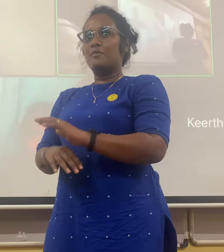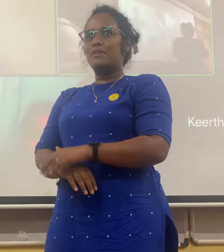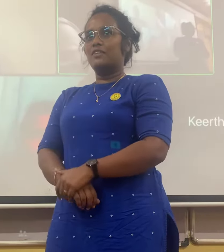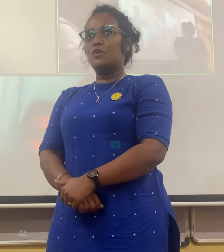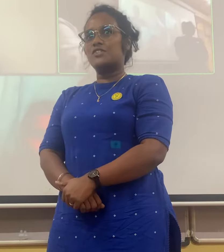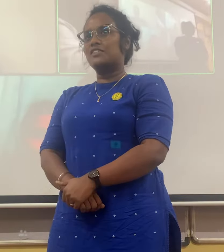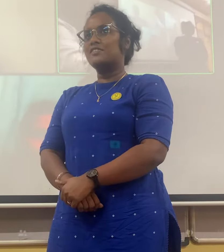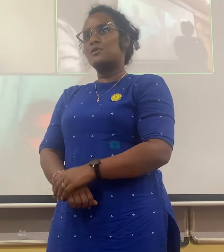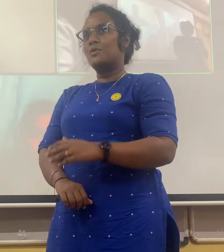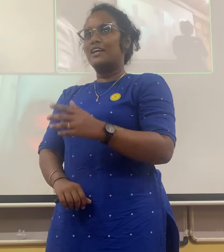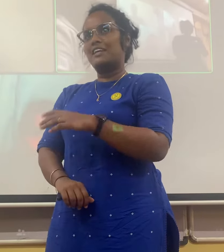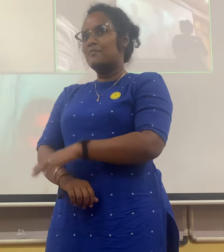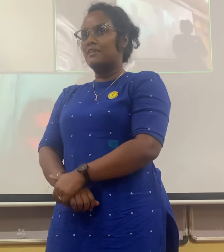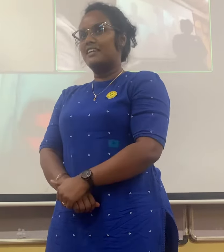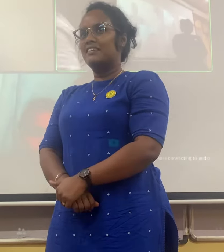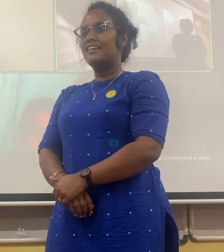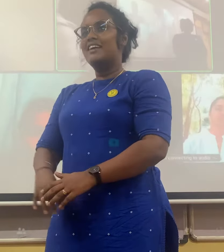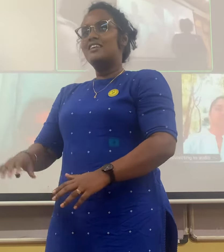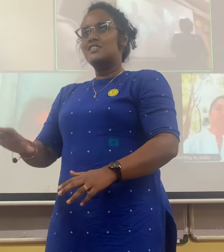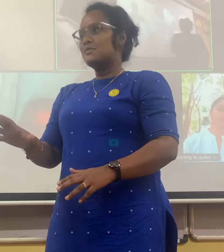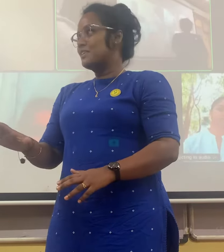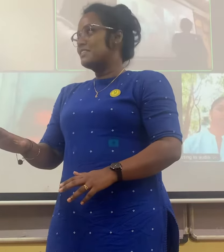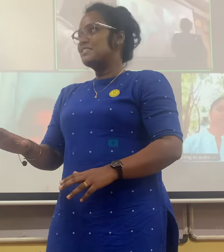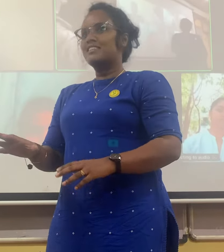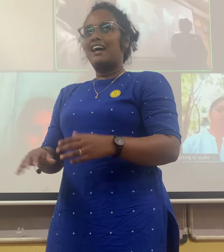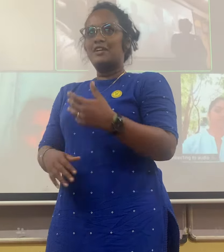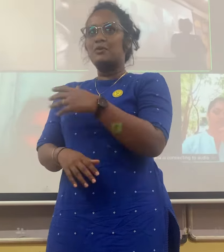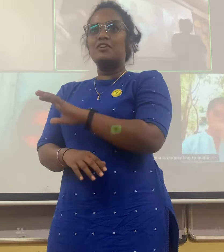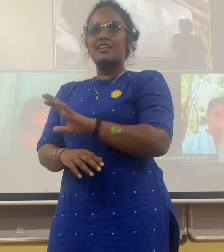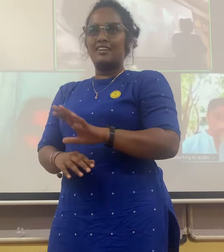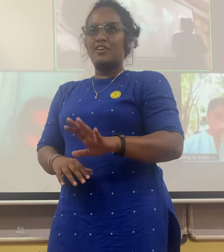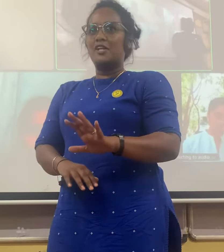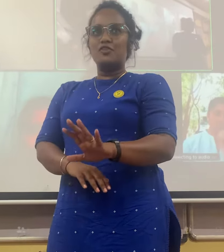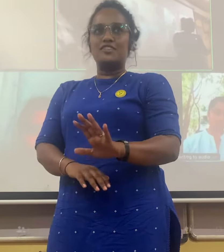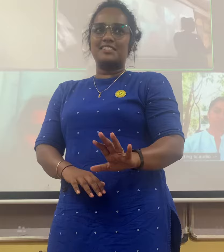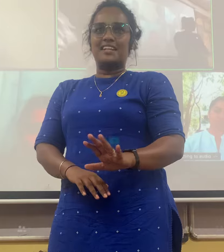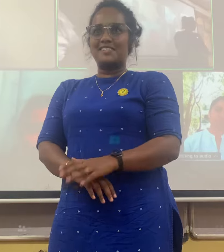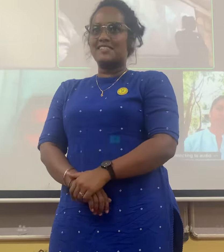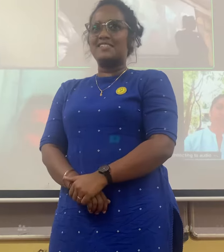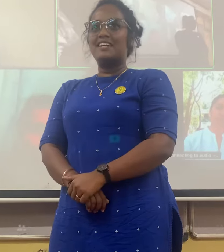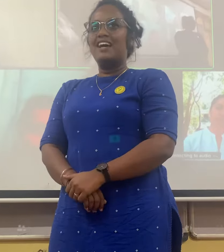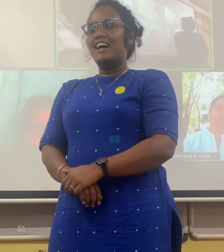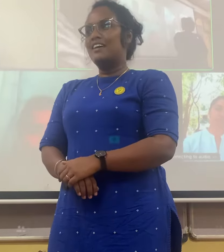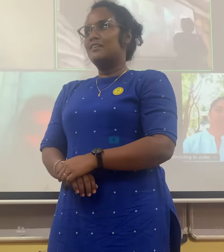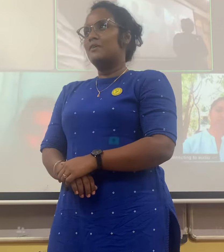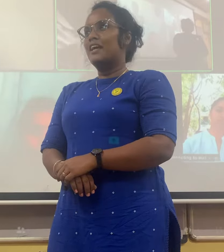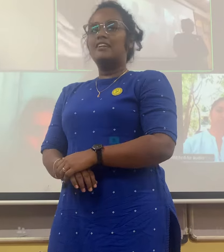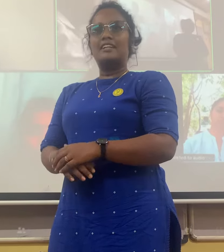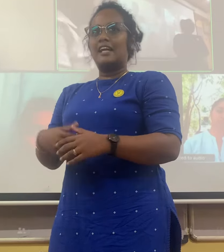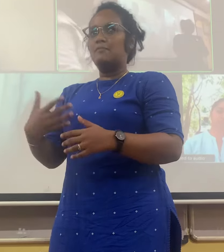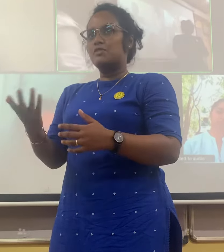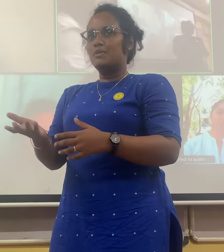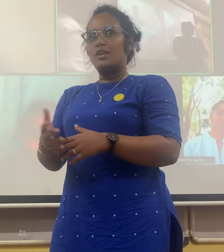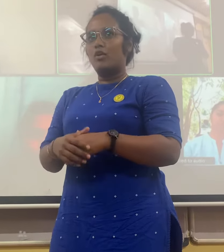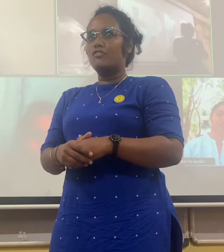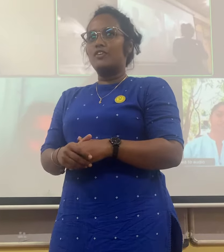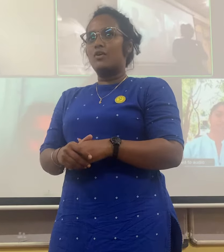and costing, so I came again just because I know the value of these classes. And it helps me a lot for